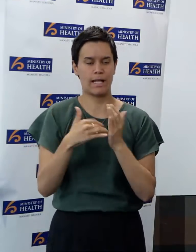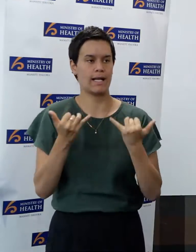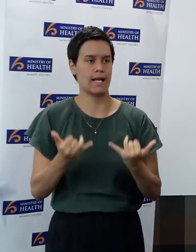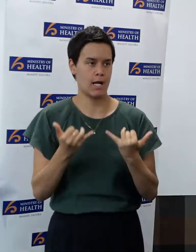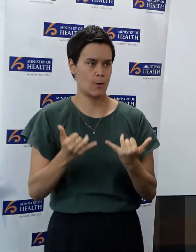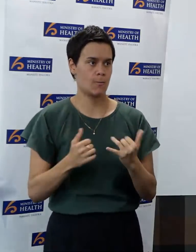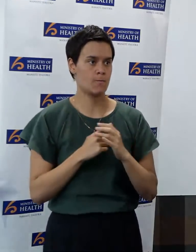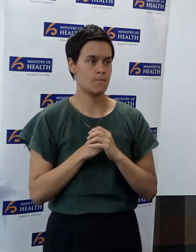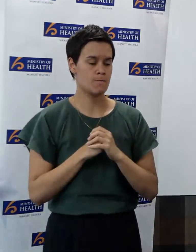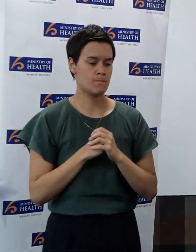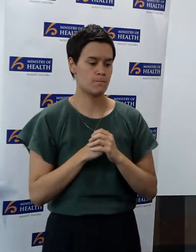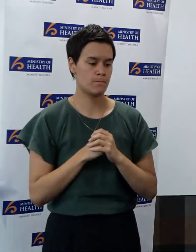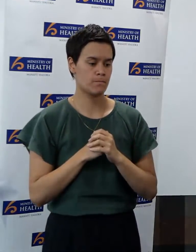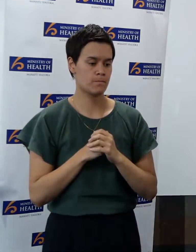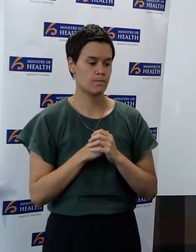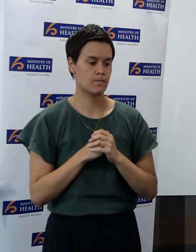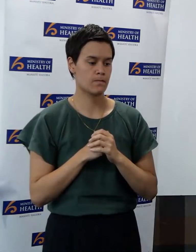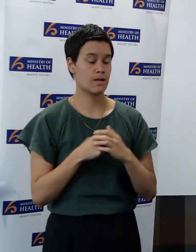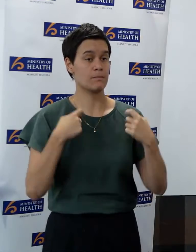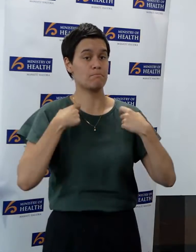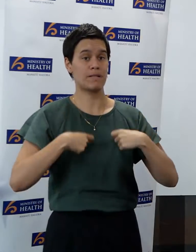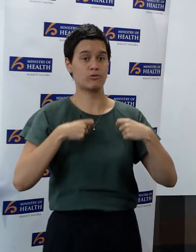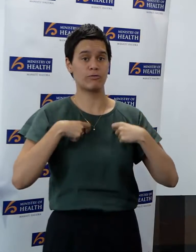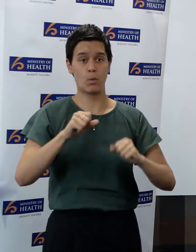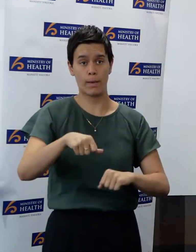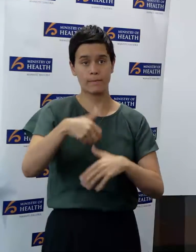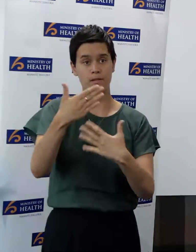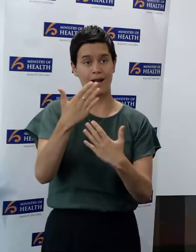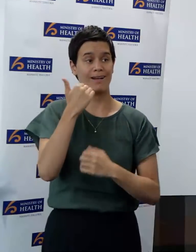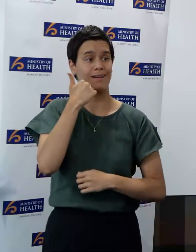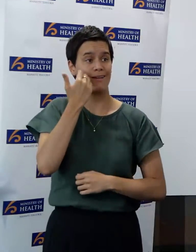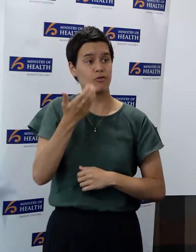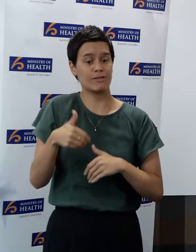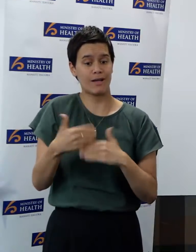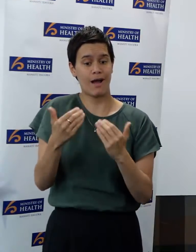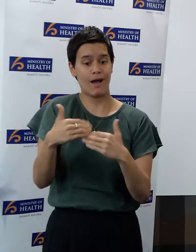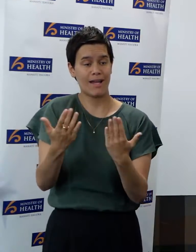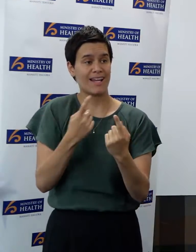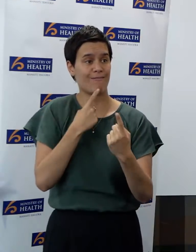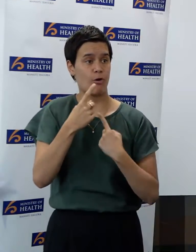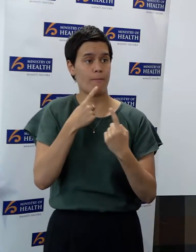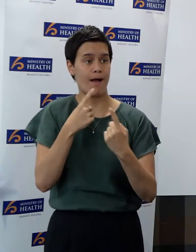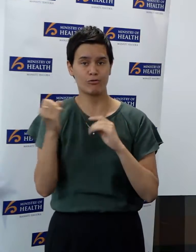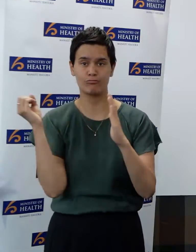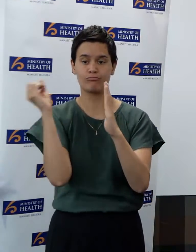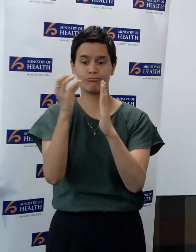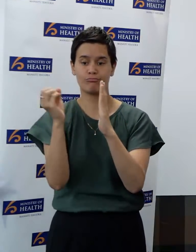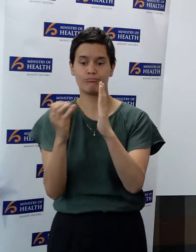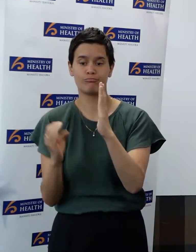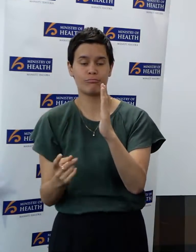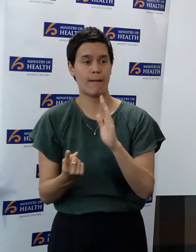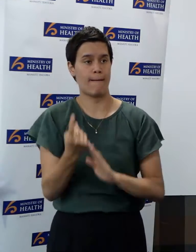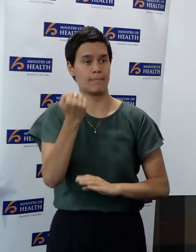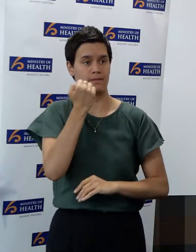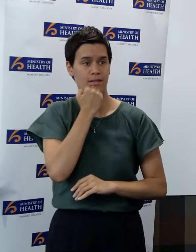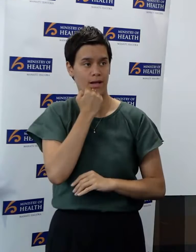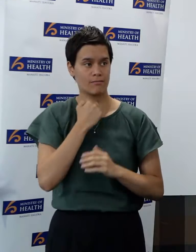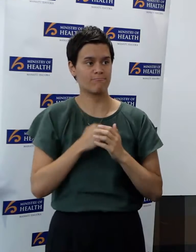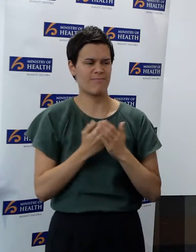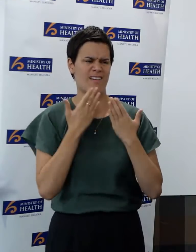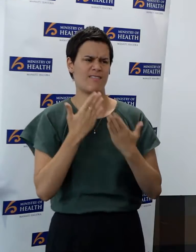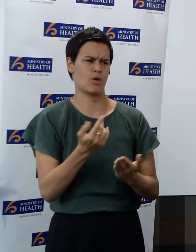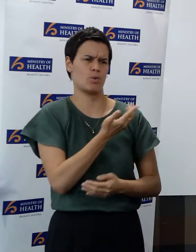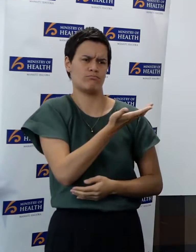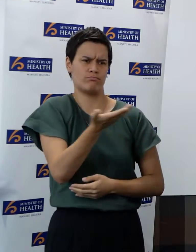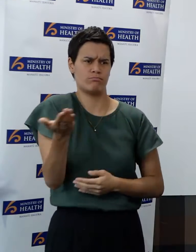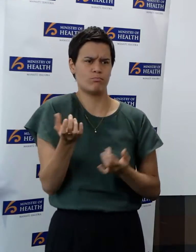the information on the ministry website on a daily basis. And again, I would point you towards that and encourage you and thank you for using that information